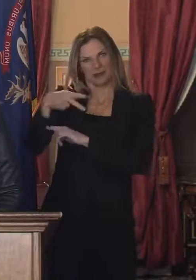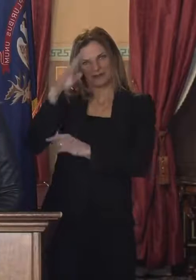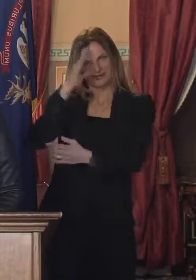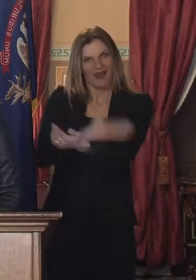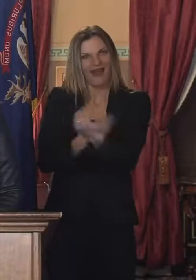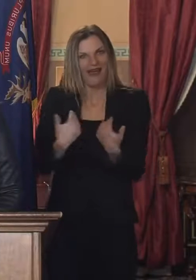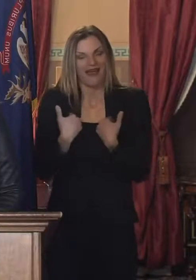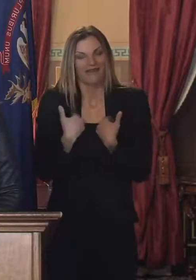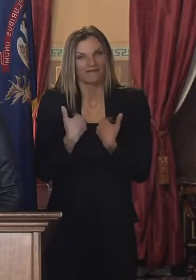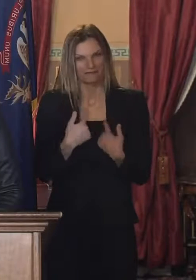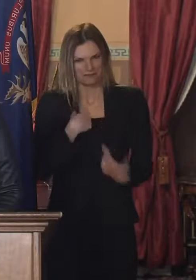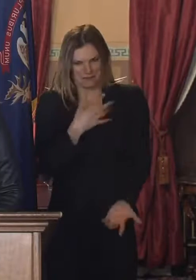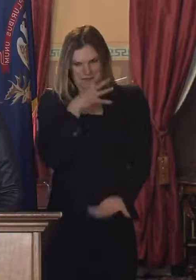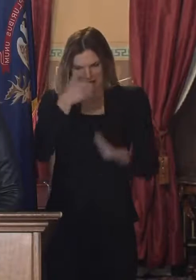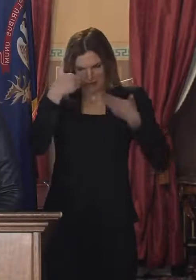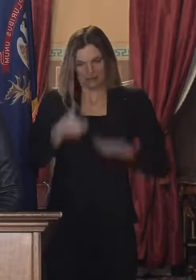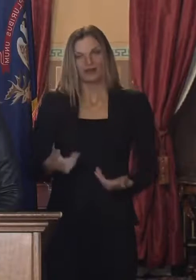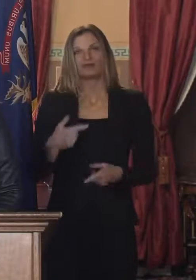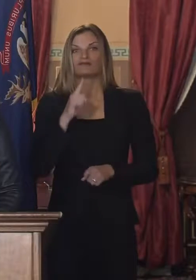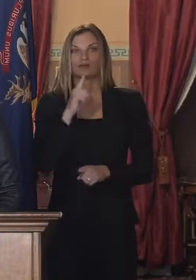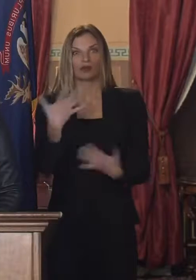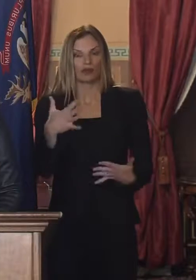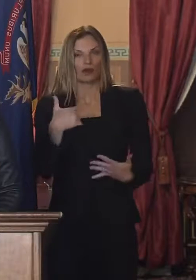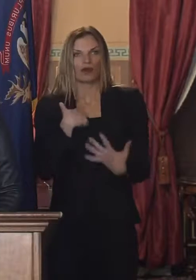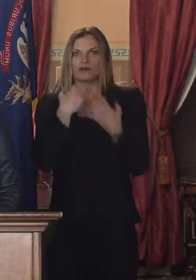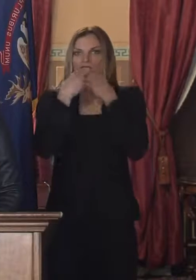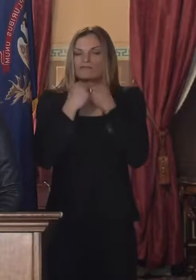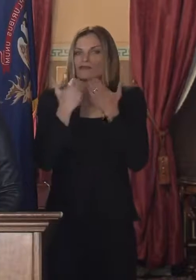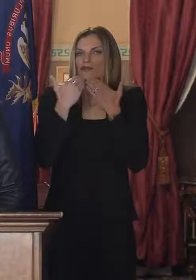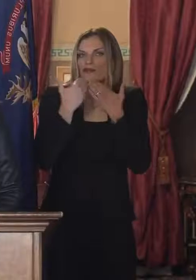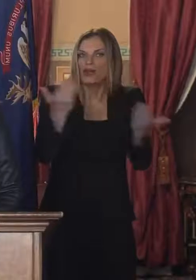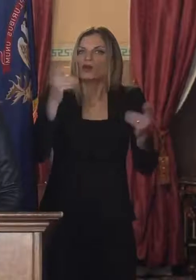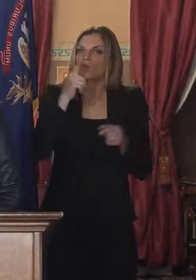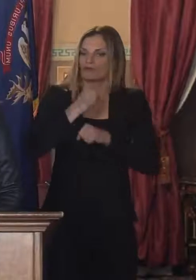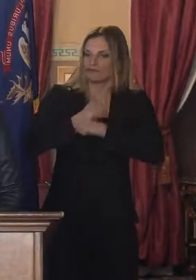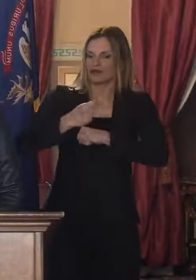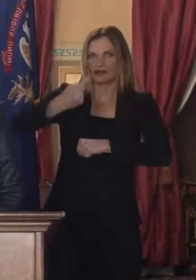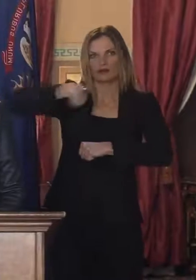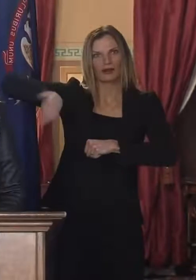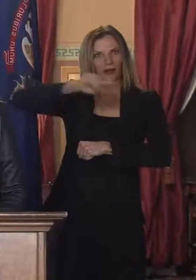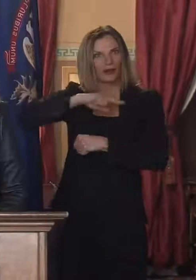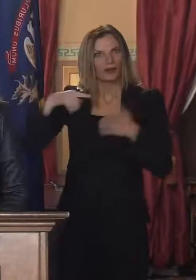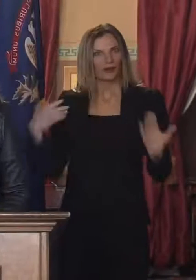to everyone who put themselves in harm's way to keep our family safe.